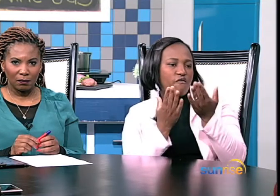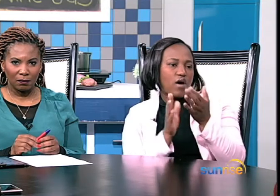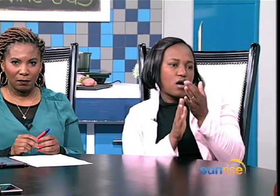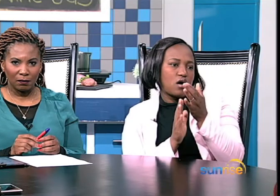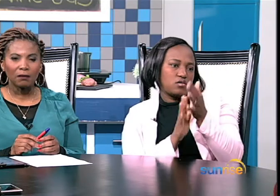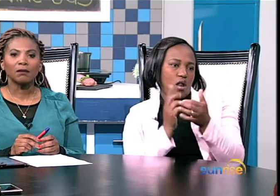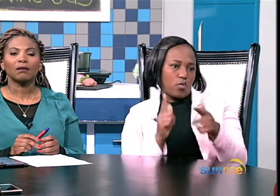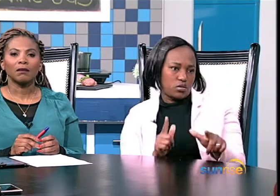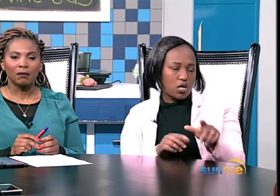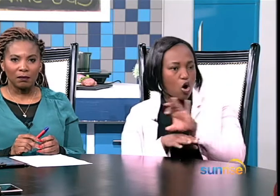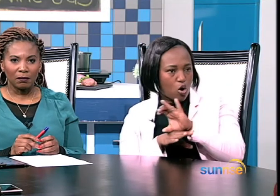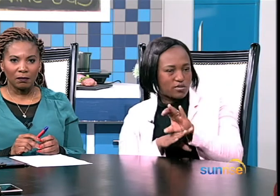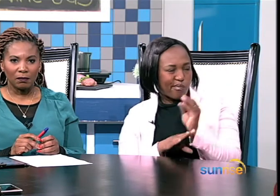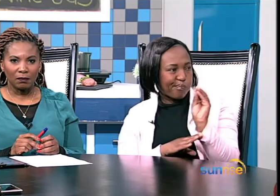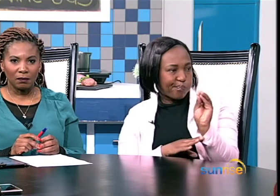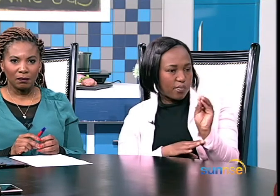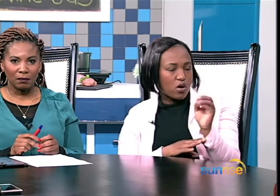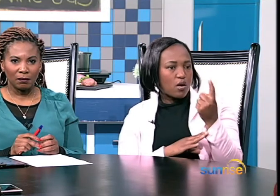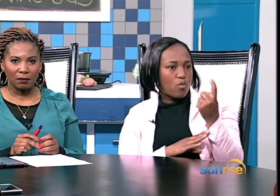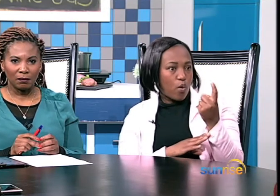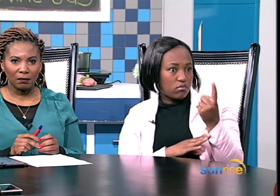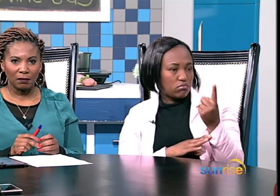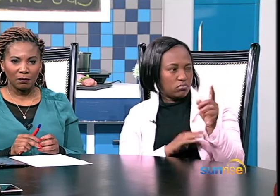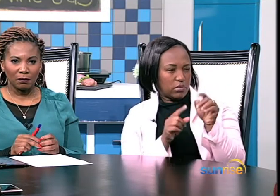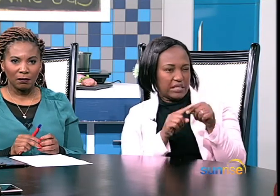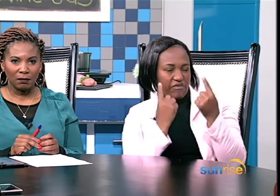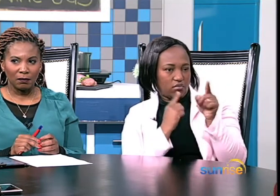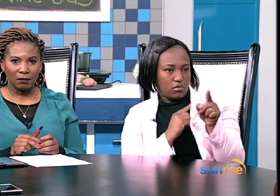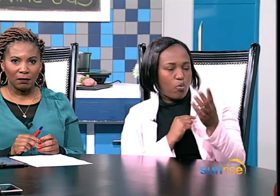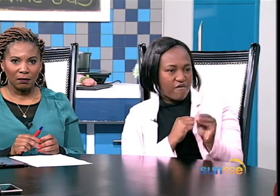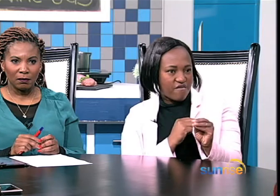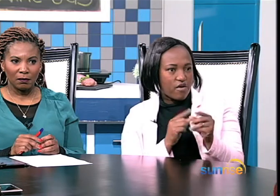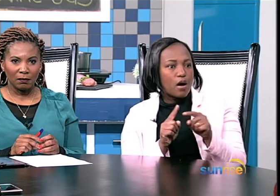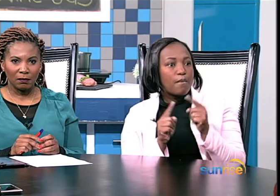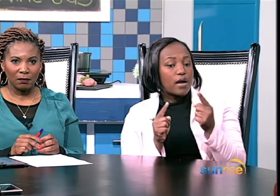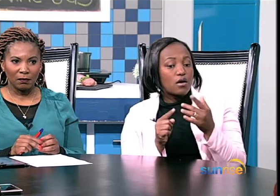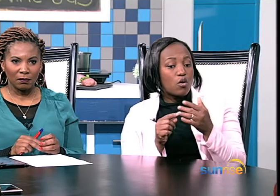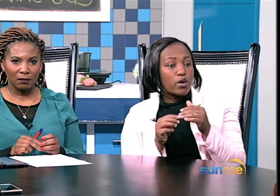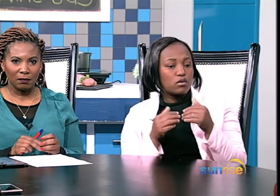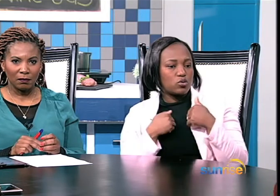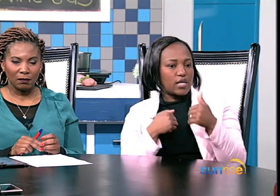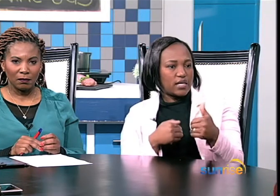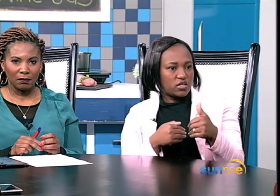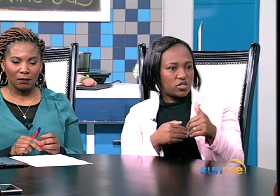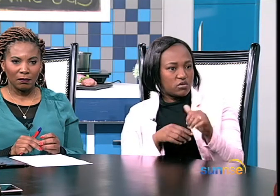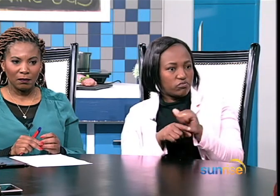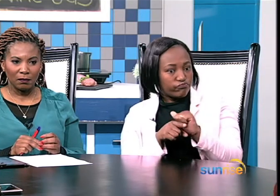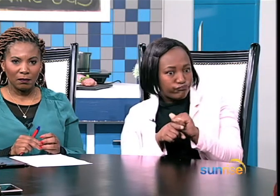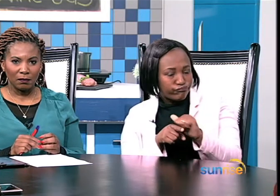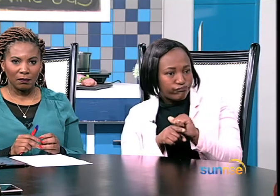courses, which is basically one of the kind in the country. What we need to do is to start with teacher training, ensure that there is a